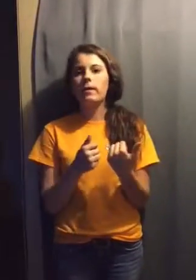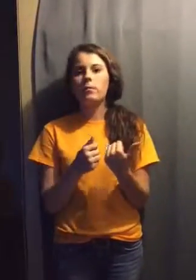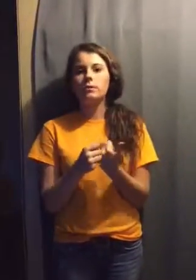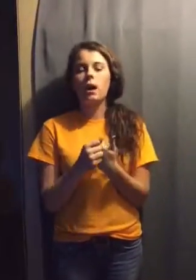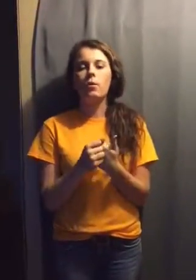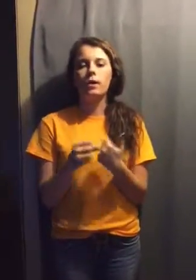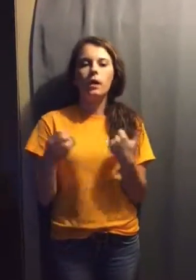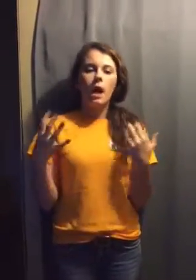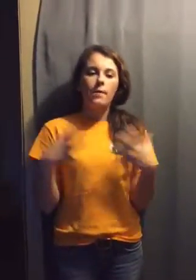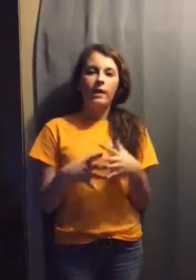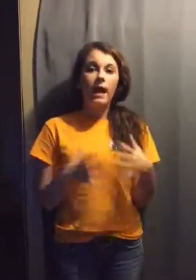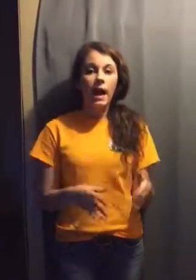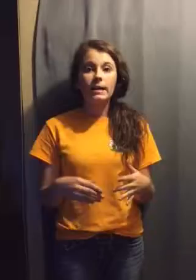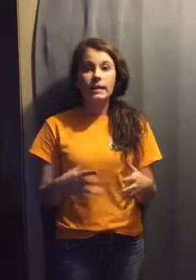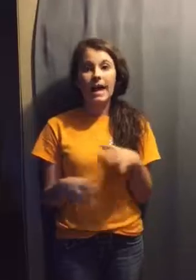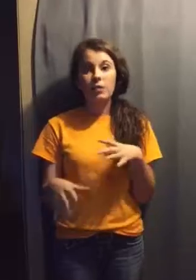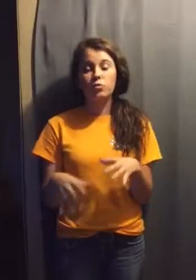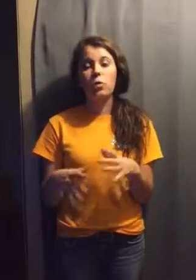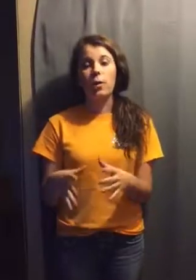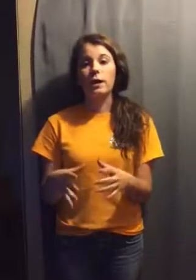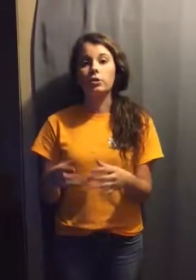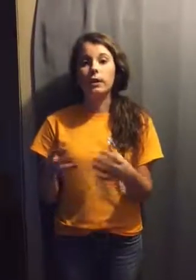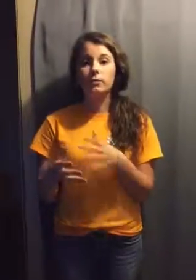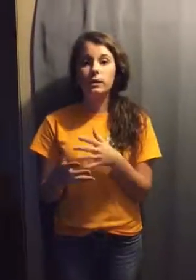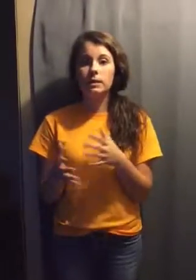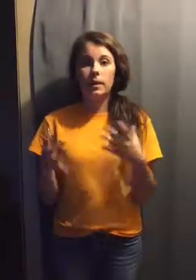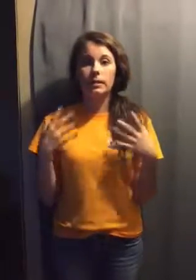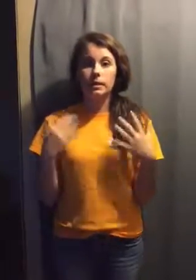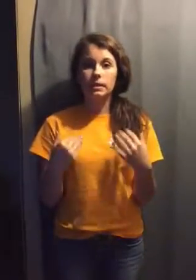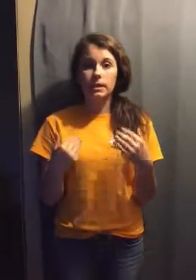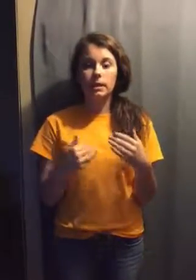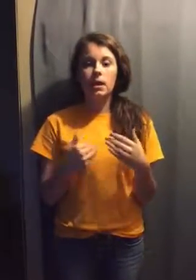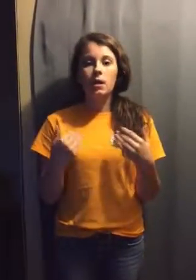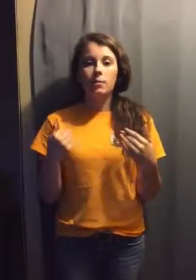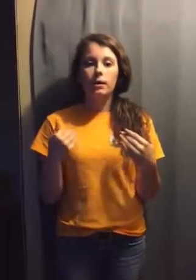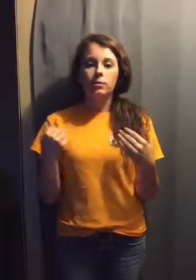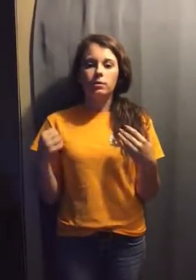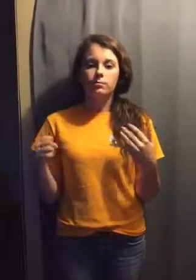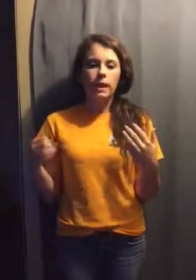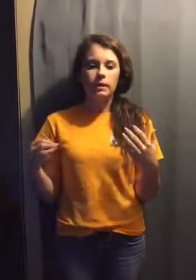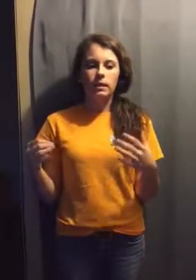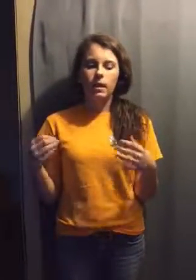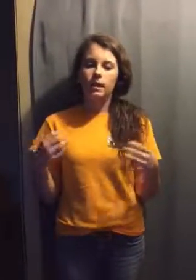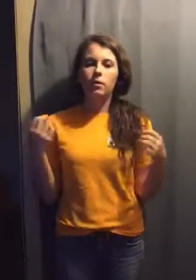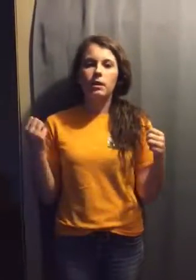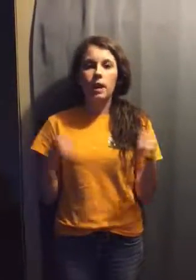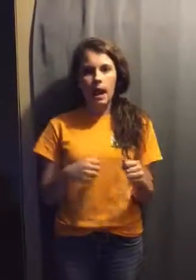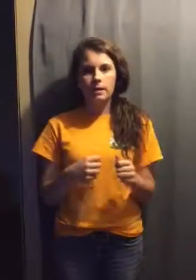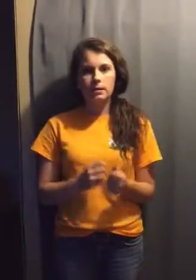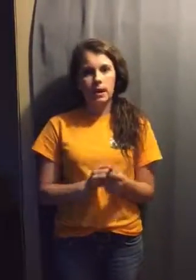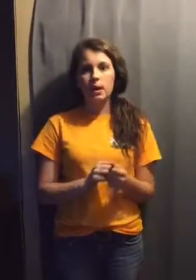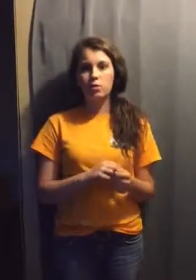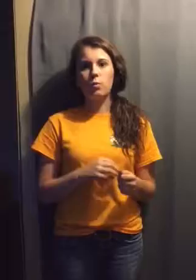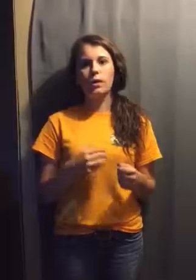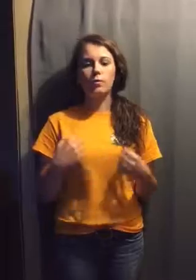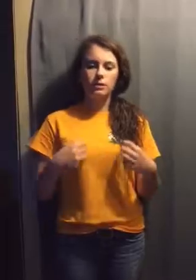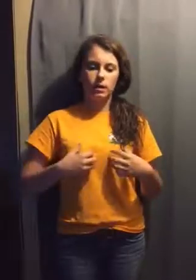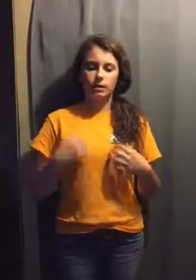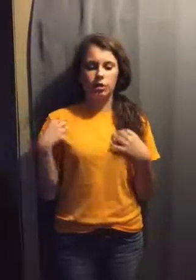they was going. I mean, they had casual wear. They did, but it was mainly like nice casual wear. It wasn't like just